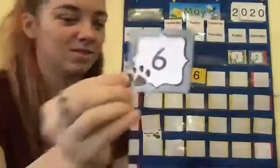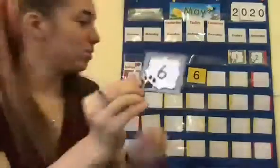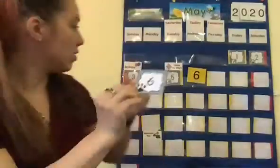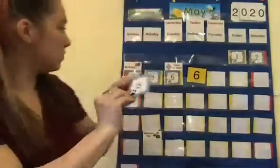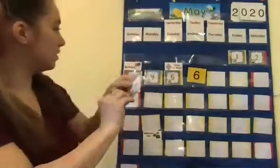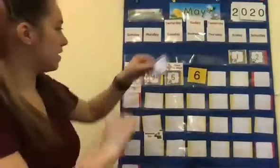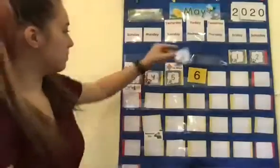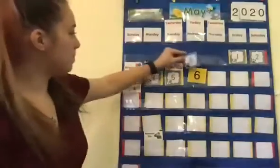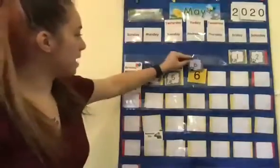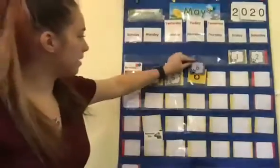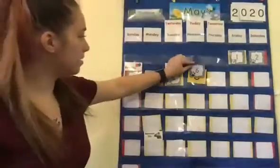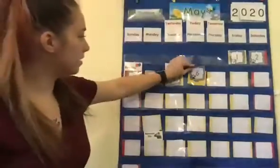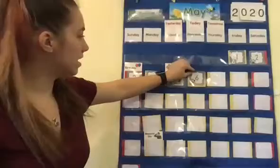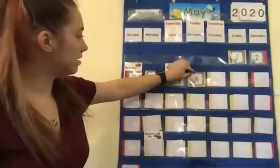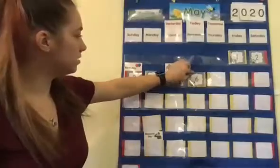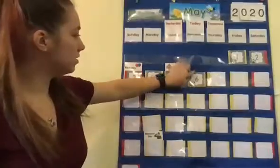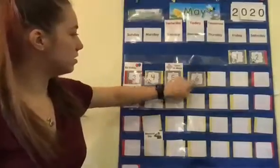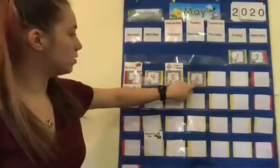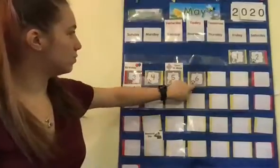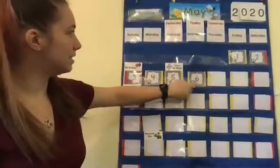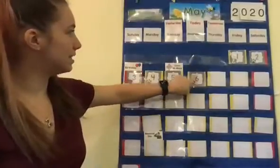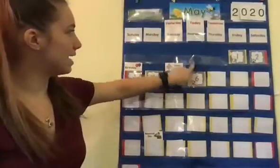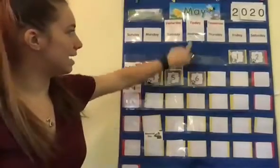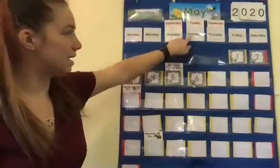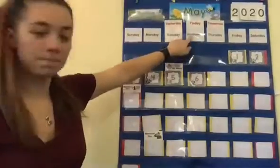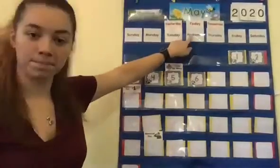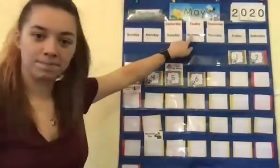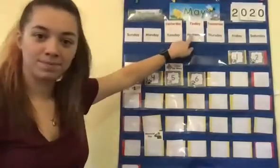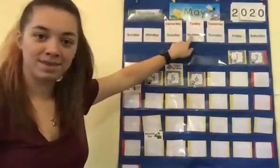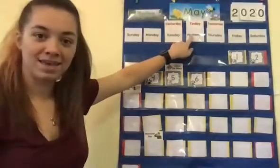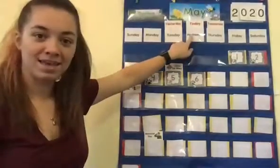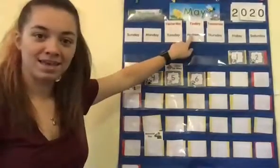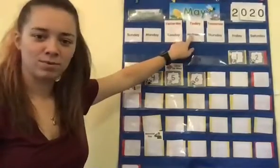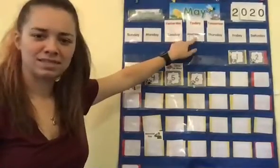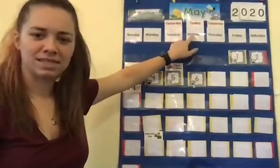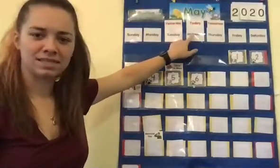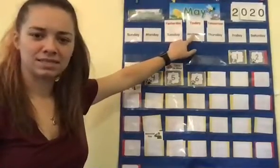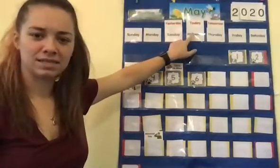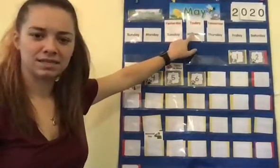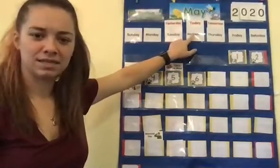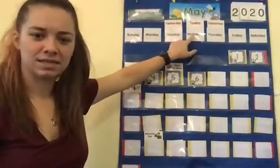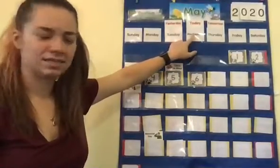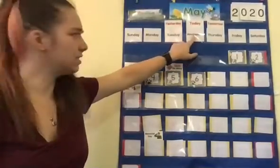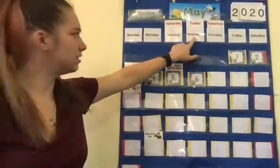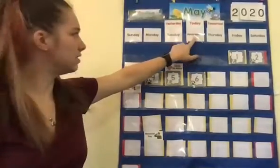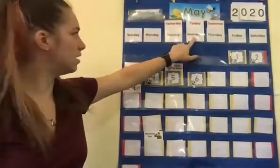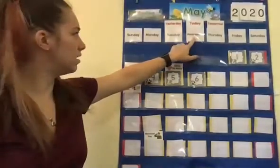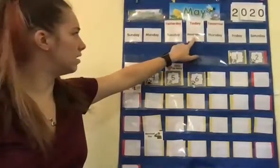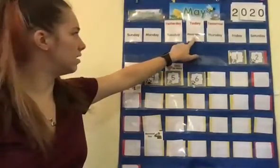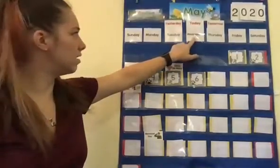We go on and put that back in our calendar. We slide up. What is this? Is this our